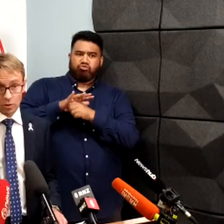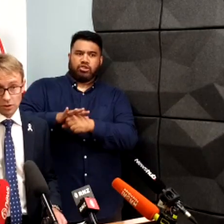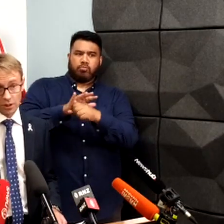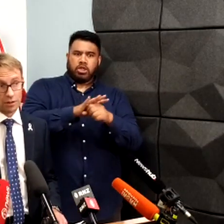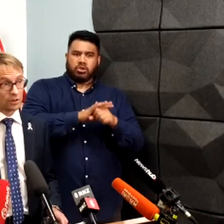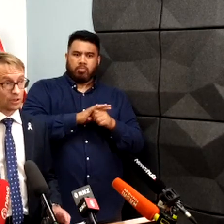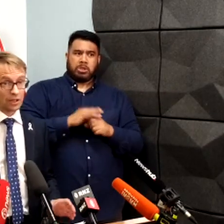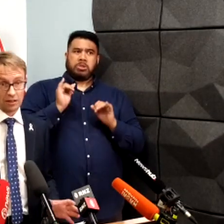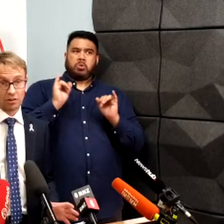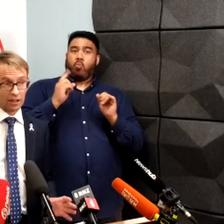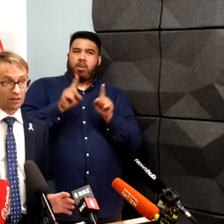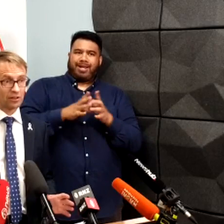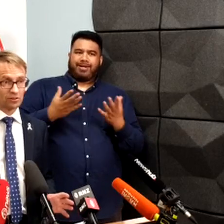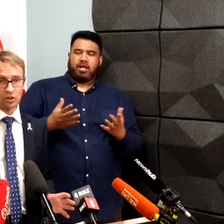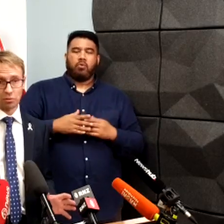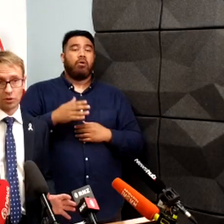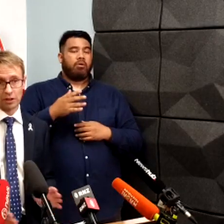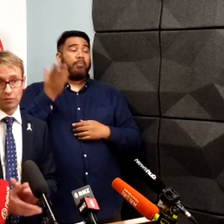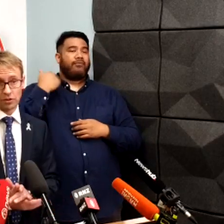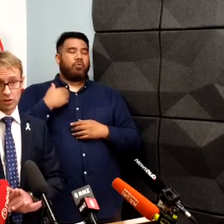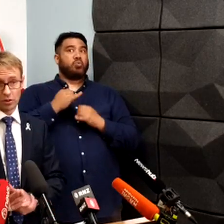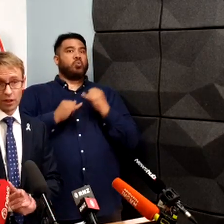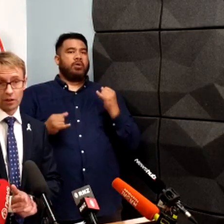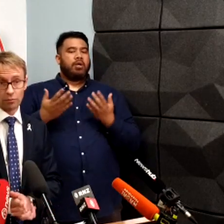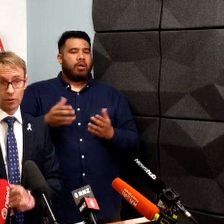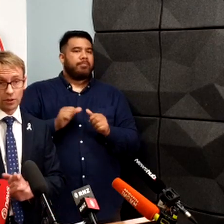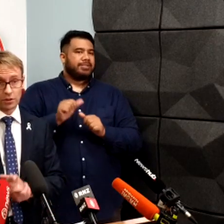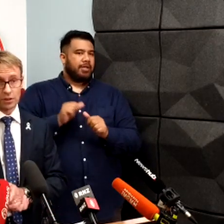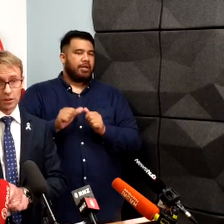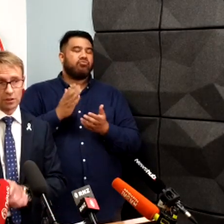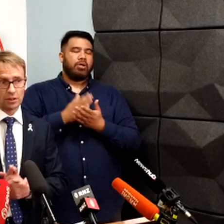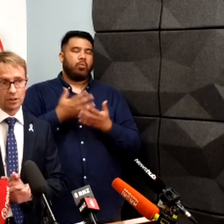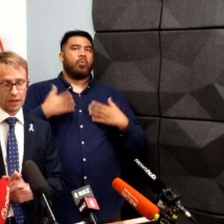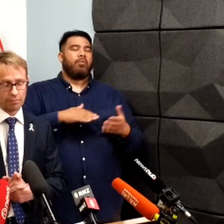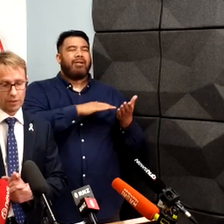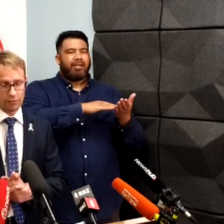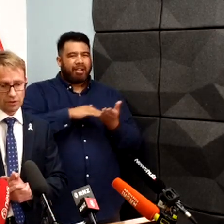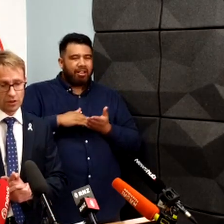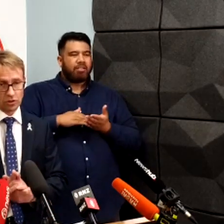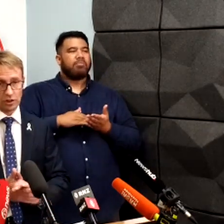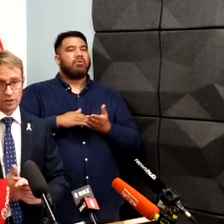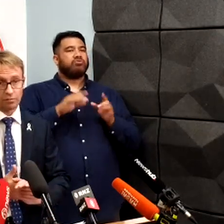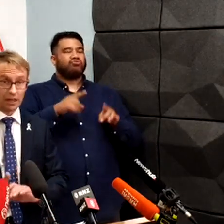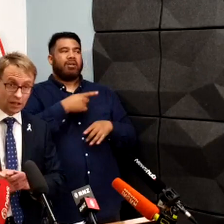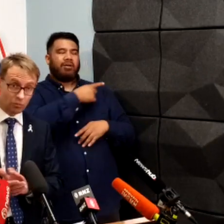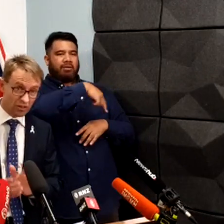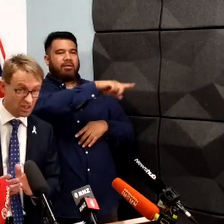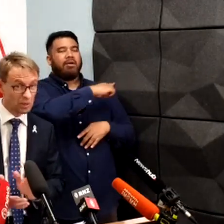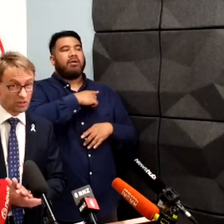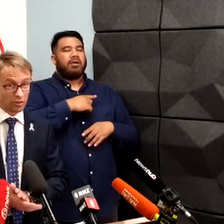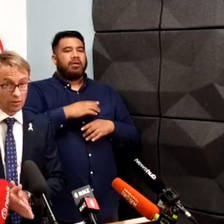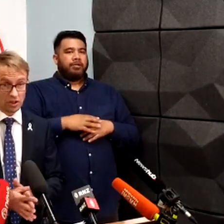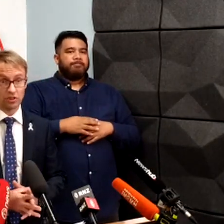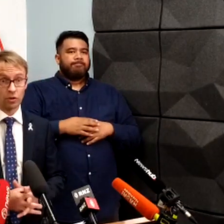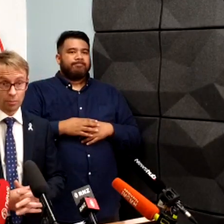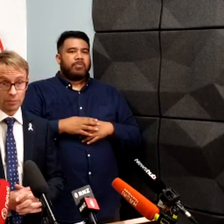than it was, and I just can't, put enough emphasis on how helpful it is, the efforts the Australians have made, and